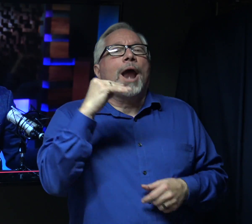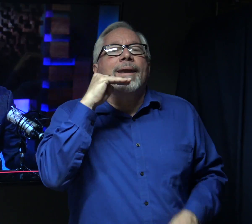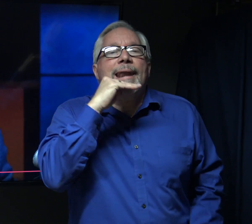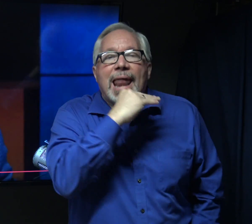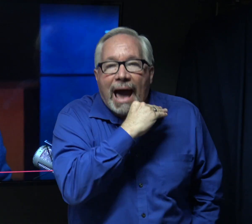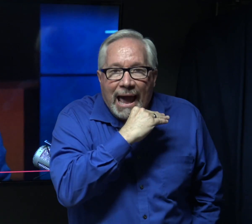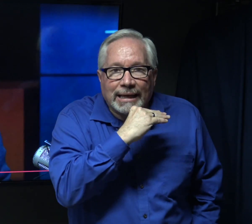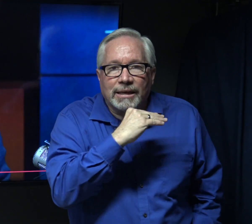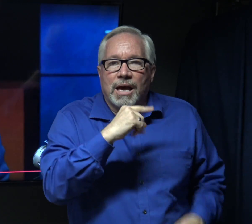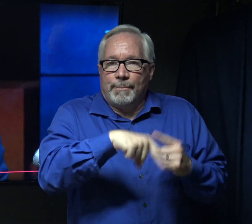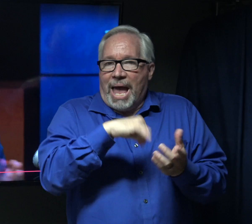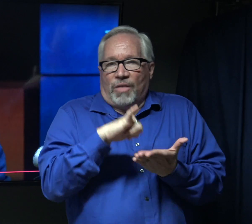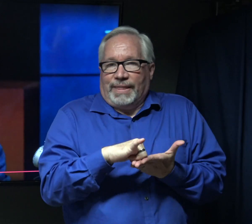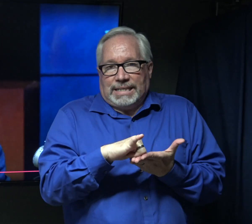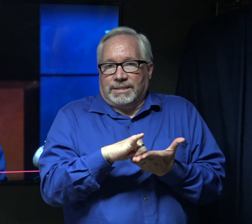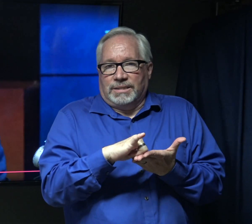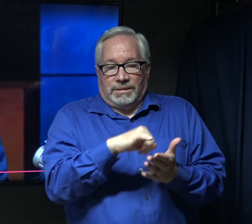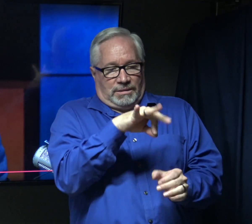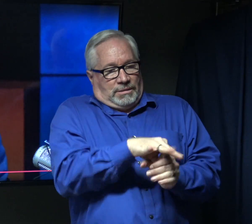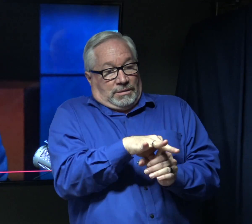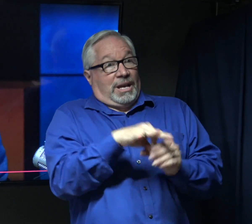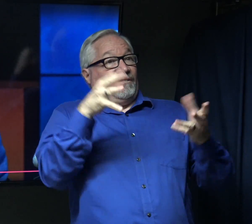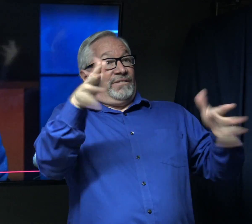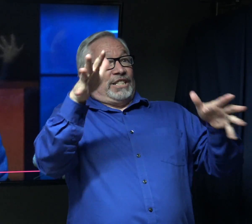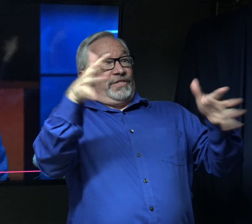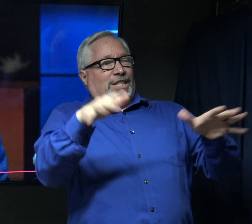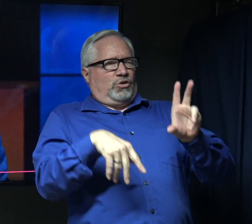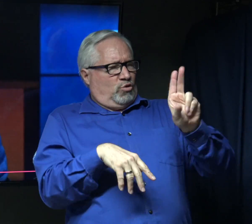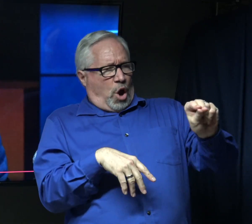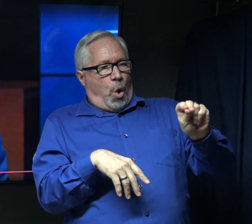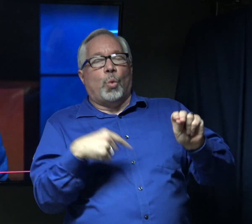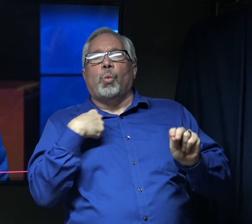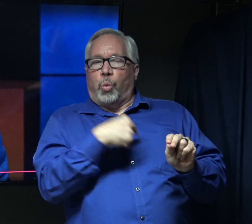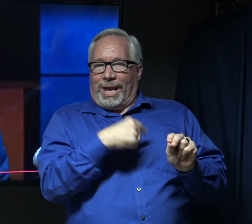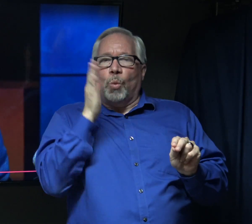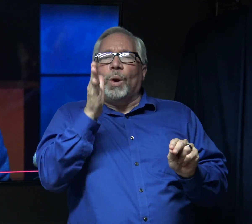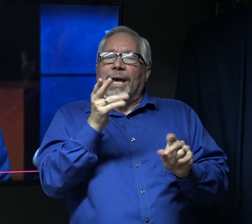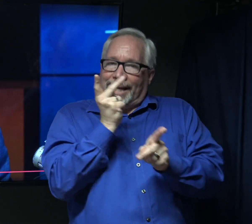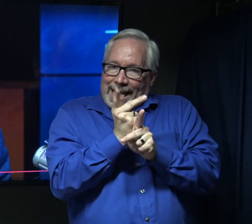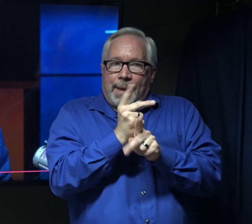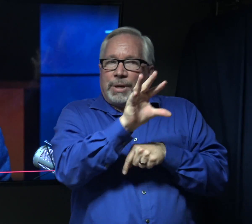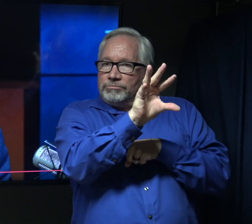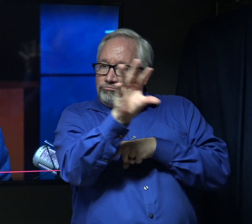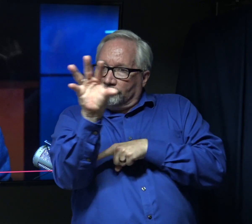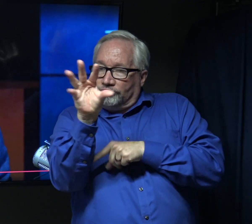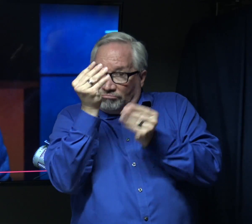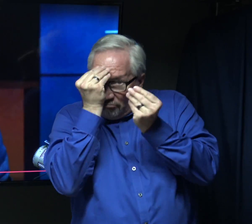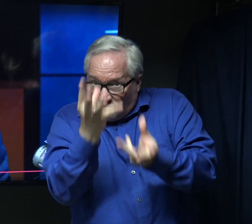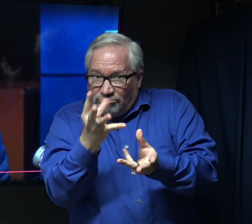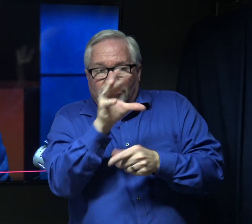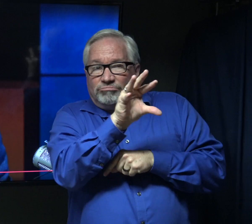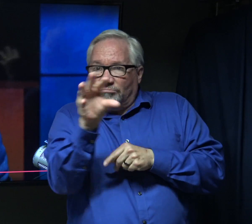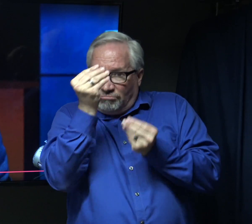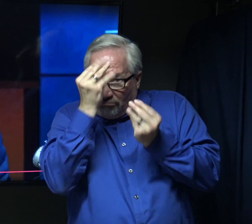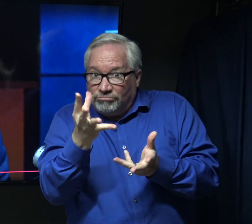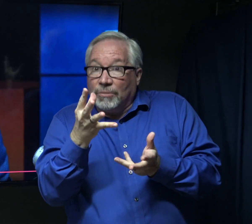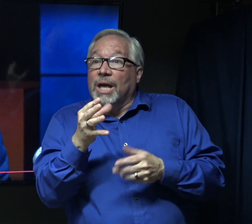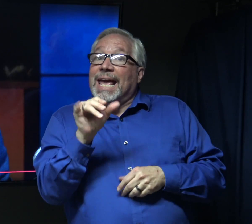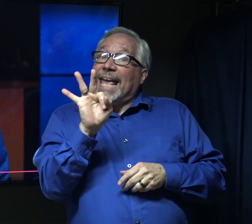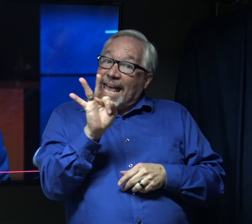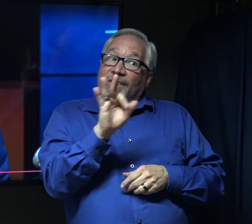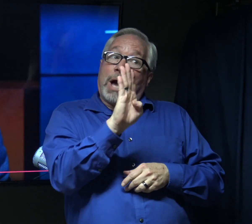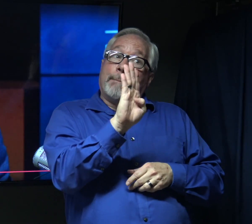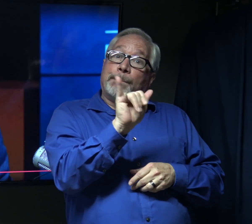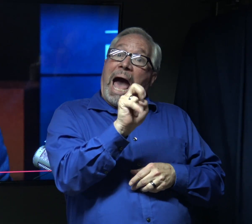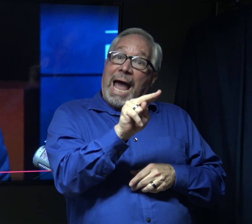election. The election is not over. We will continue to cover this, whether it turns out that Joe Biden is named the president, whether it